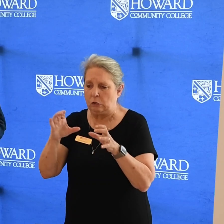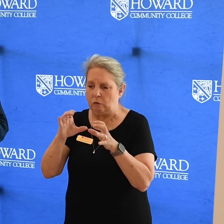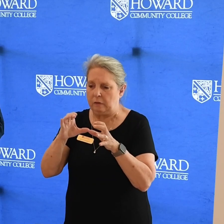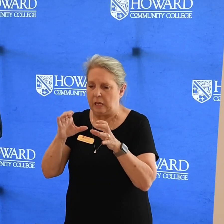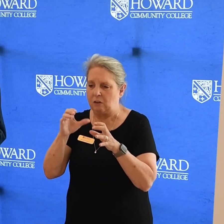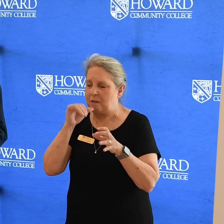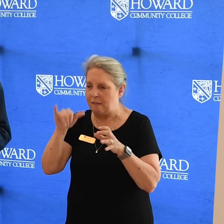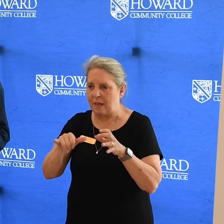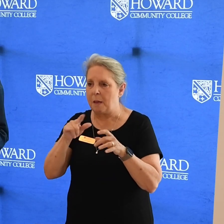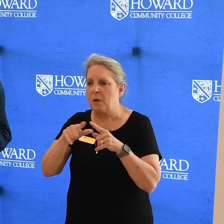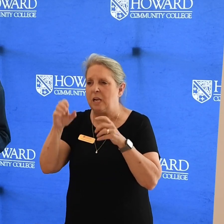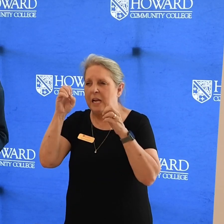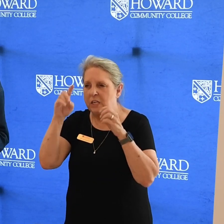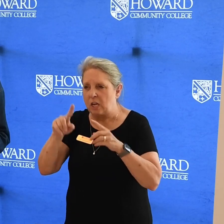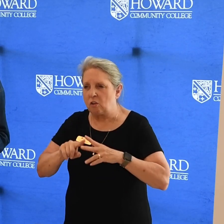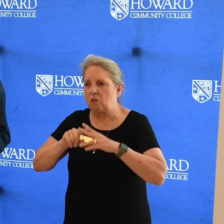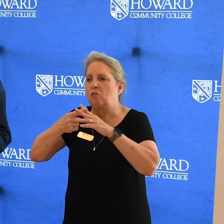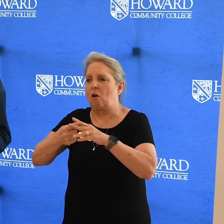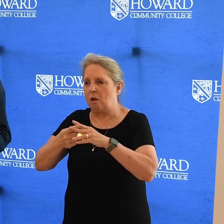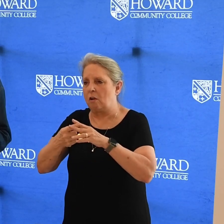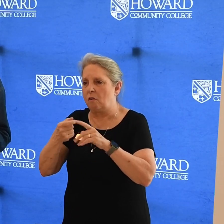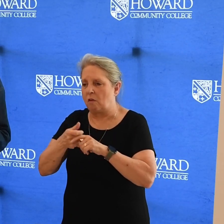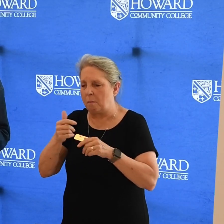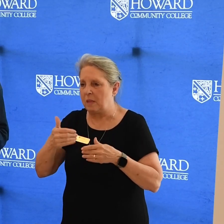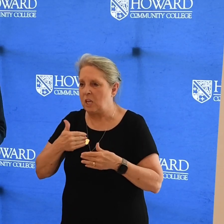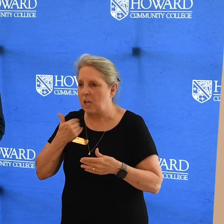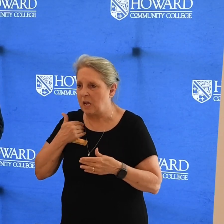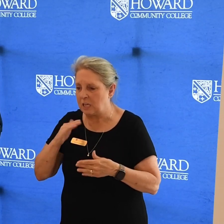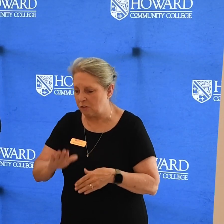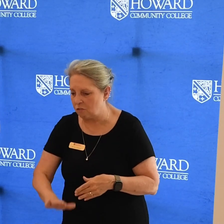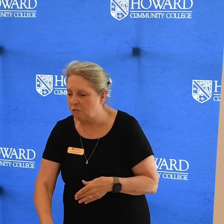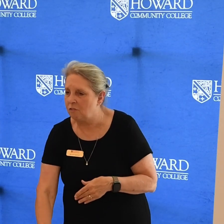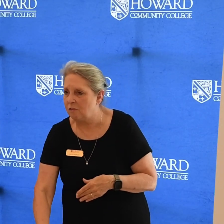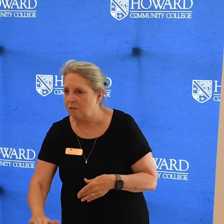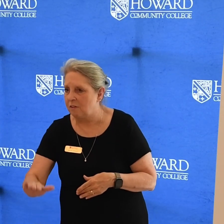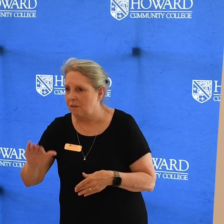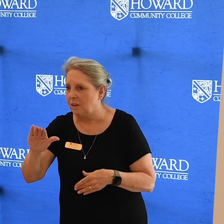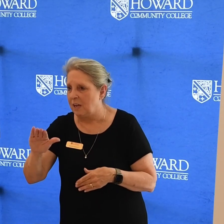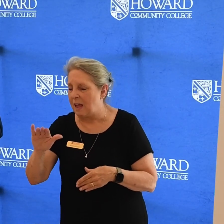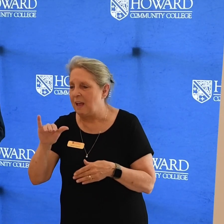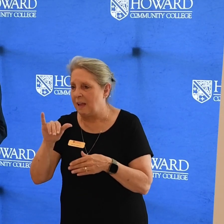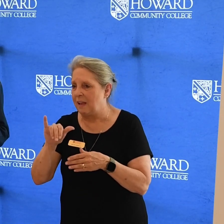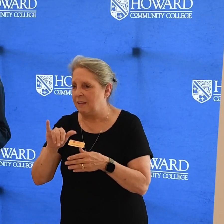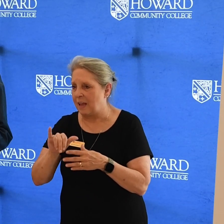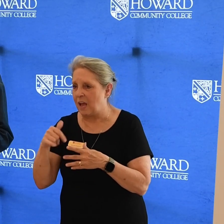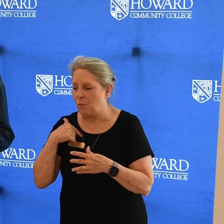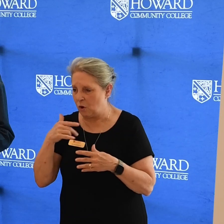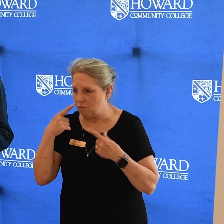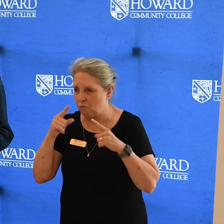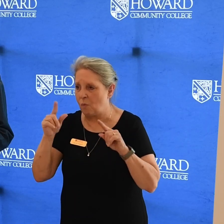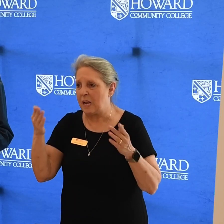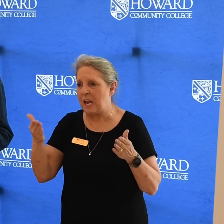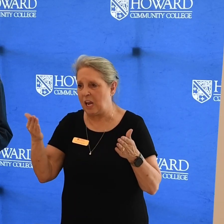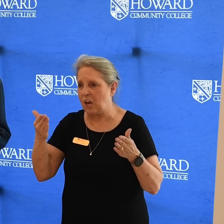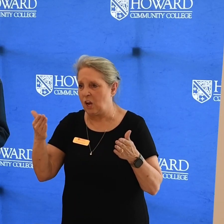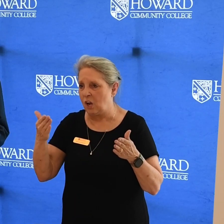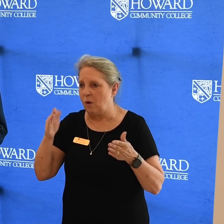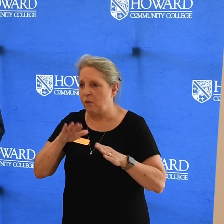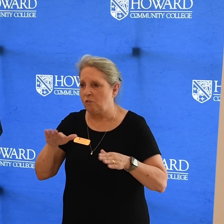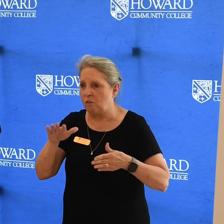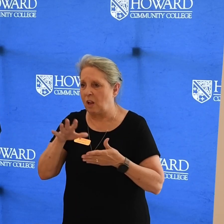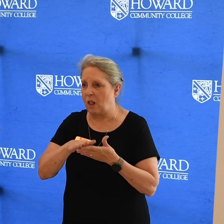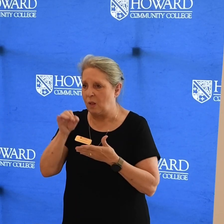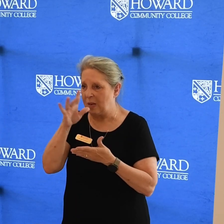certifications, but education starts from the littlest moments of life. And that's what we are doing here with this Children's